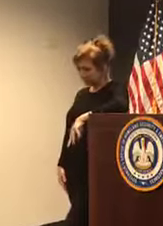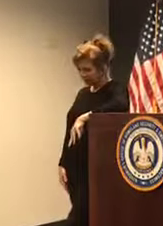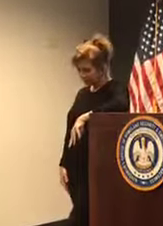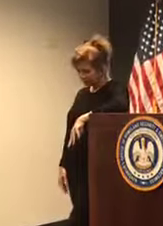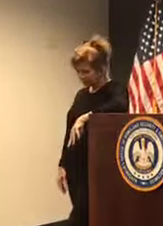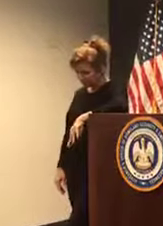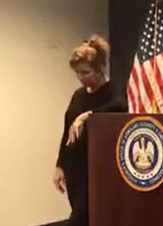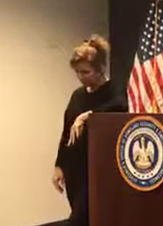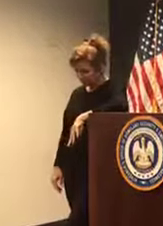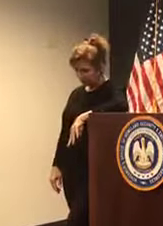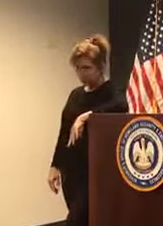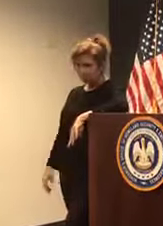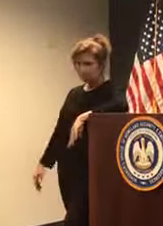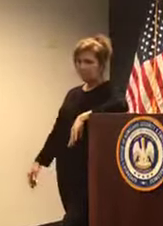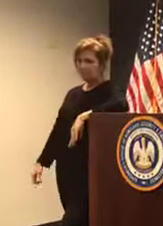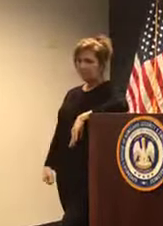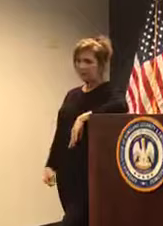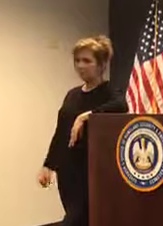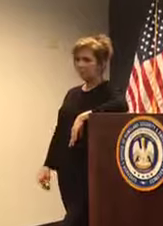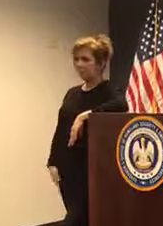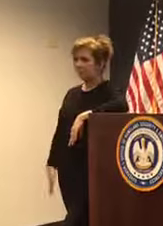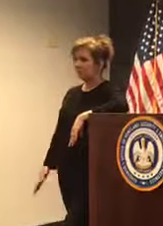About the potential impact of the storm.